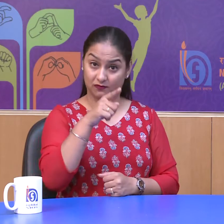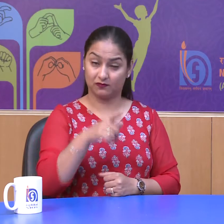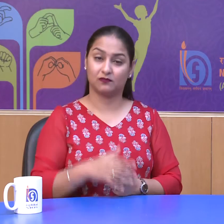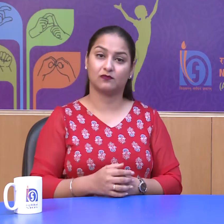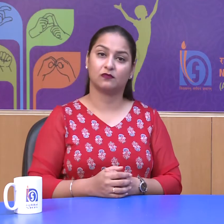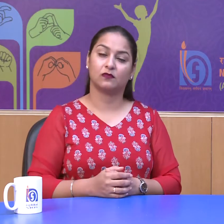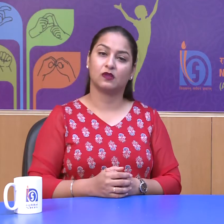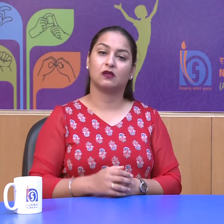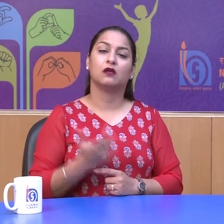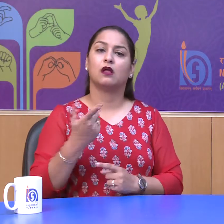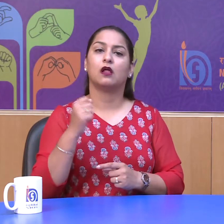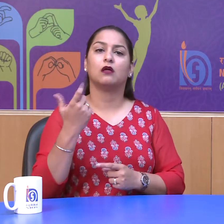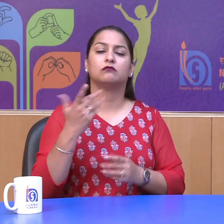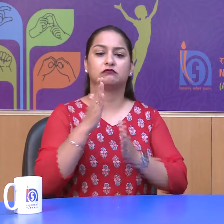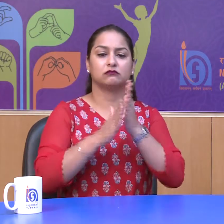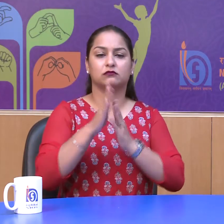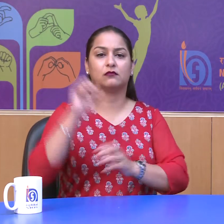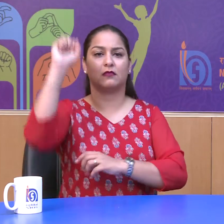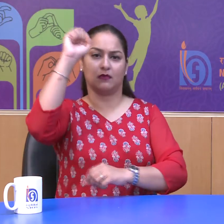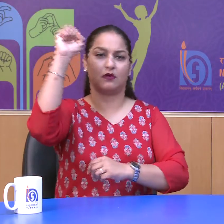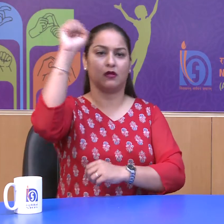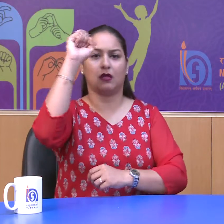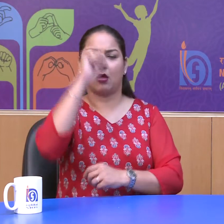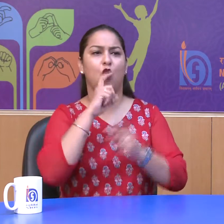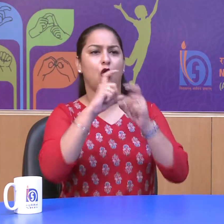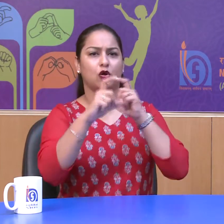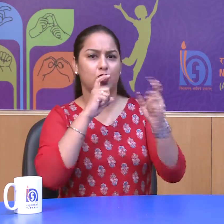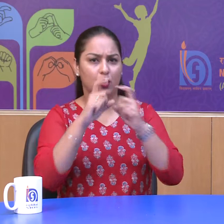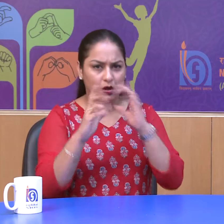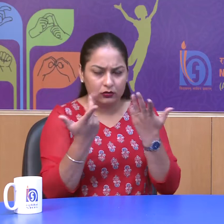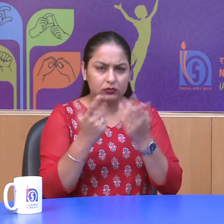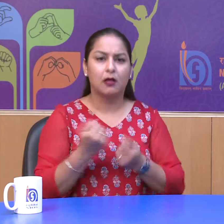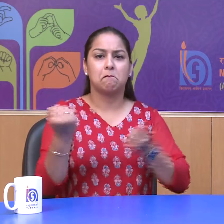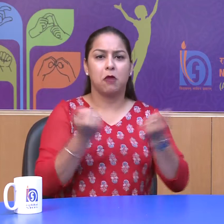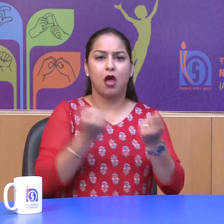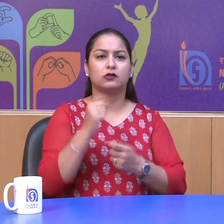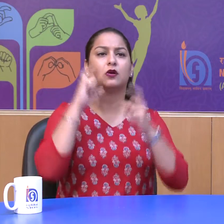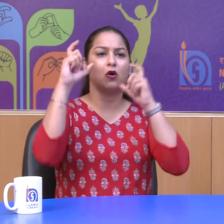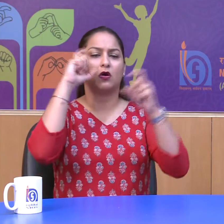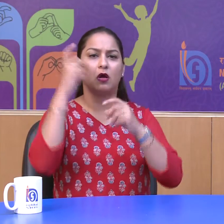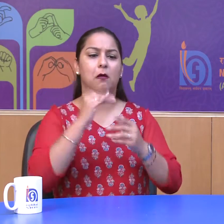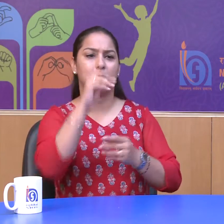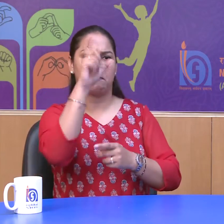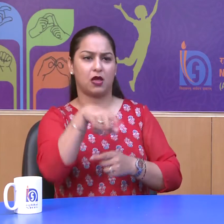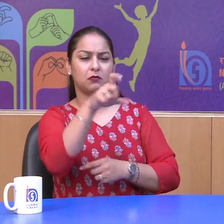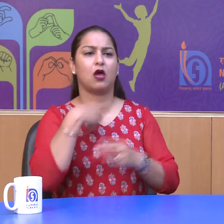while traveling in a train or a bus or at other public places. They